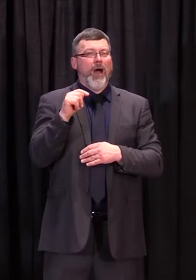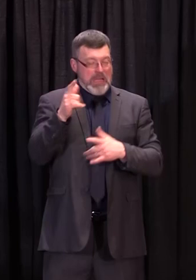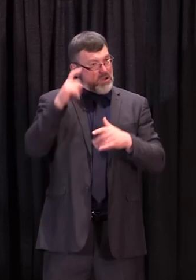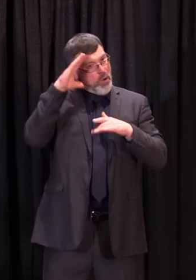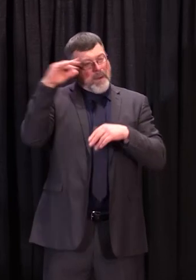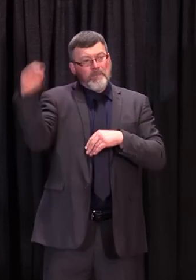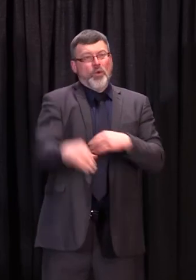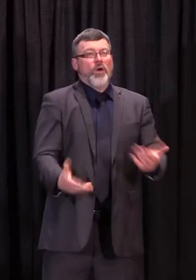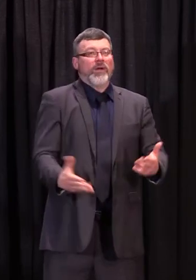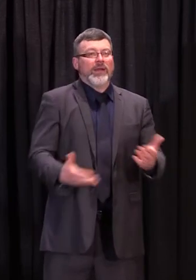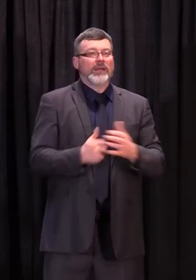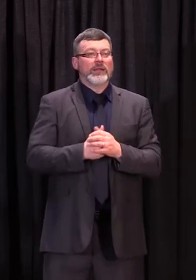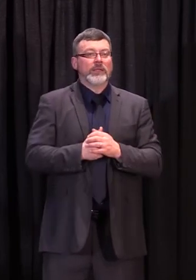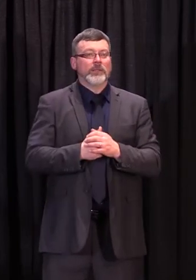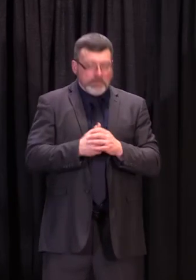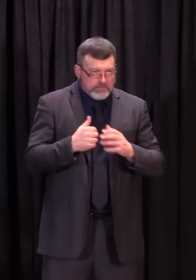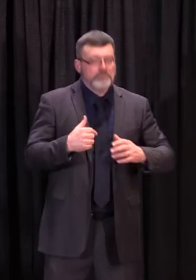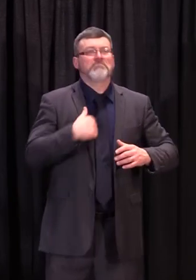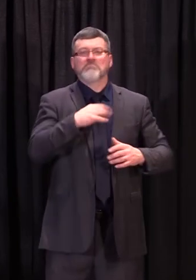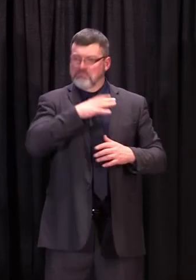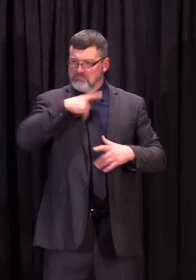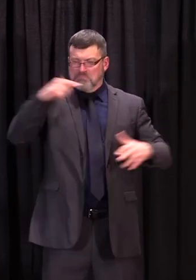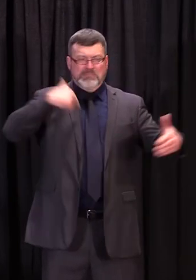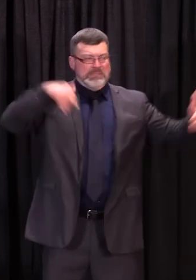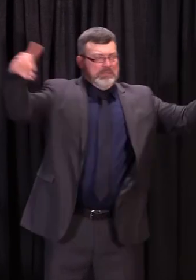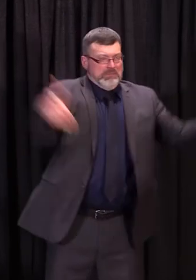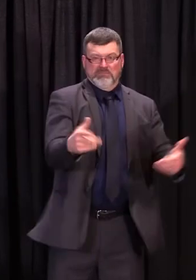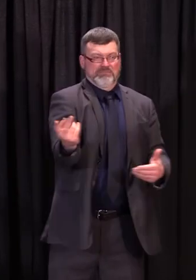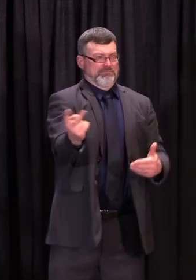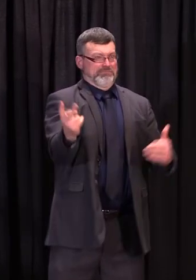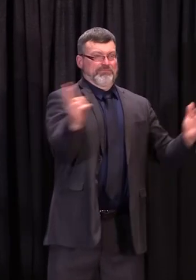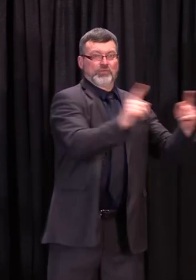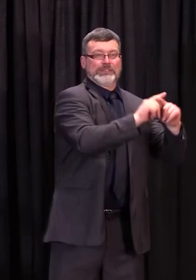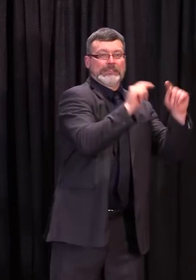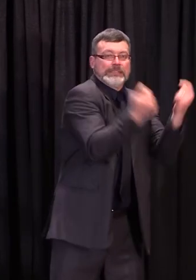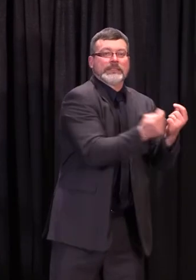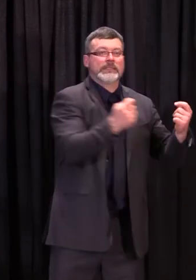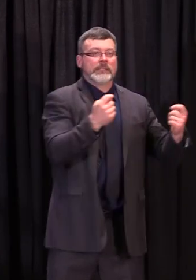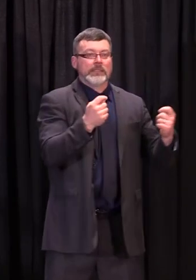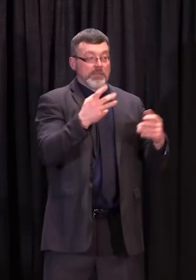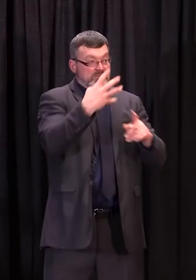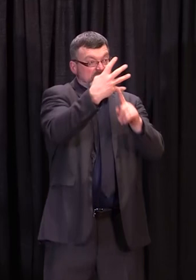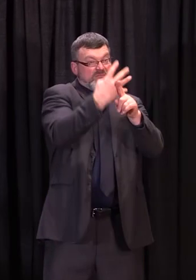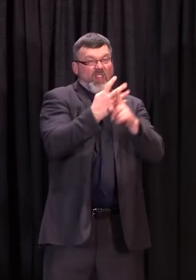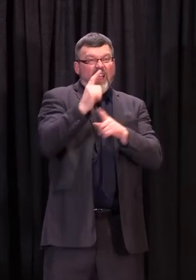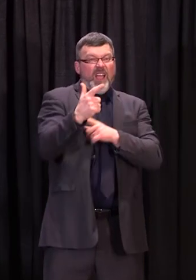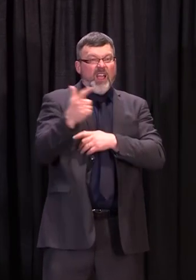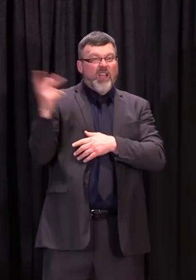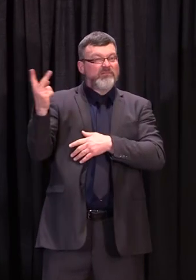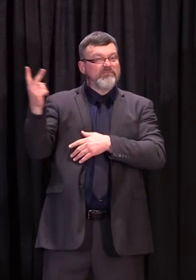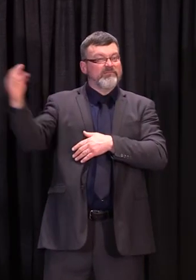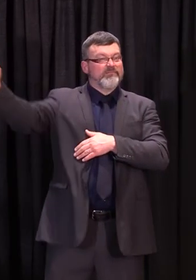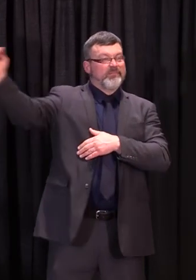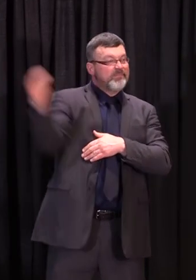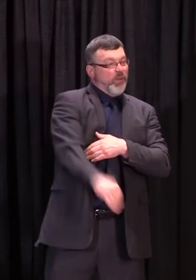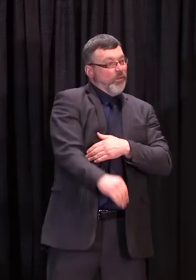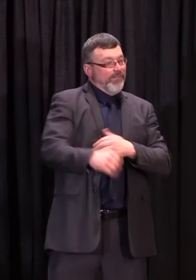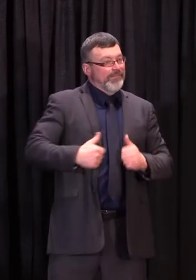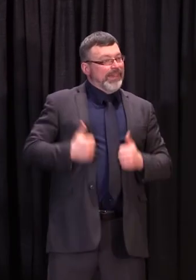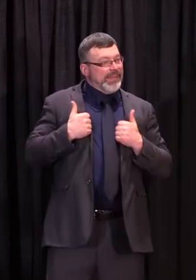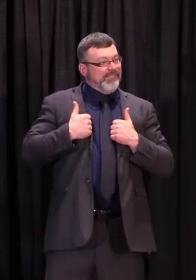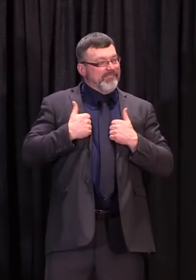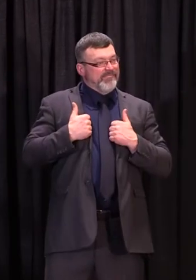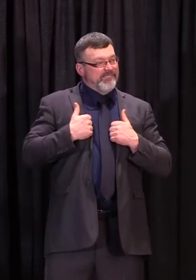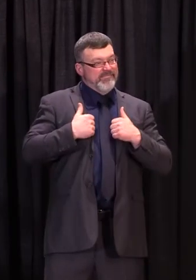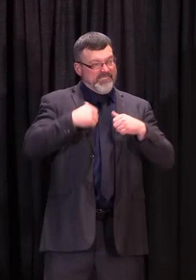here. So we connected them to the team, and 4 months later, we had two